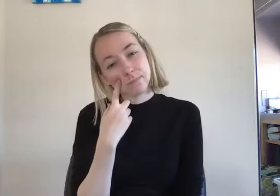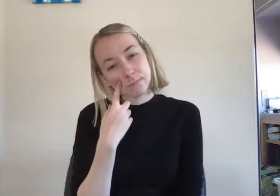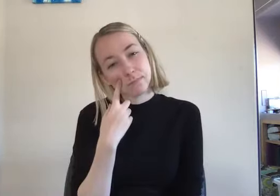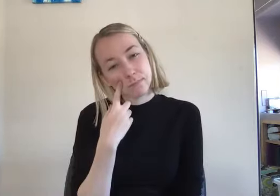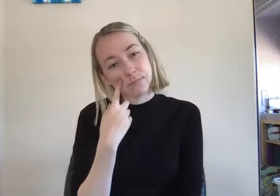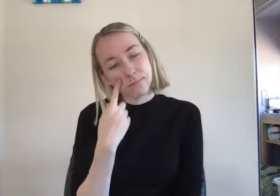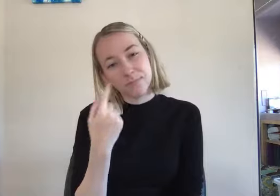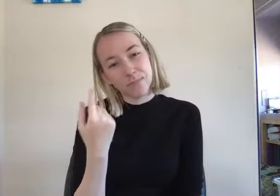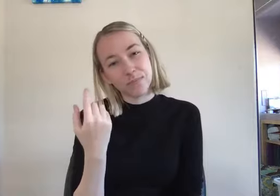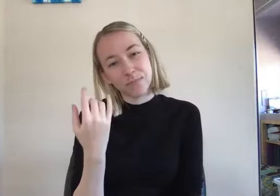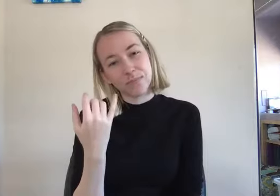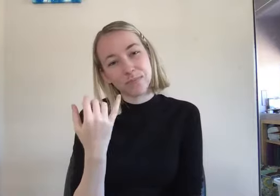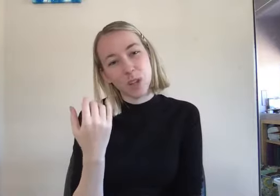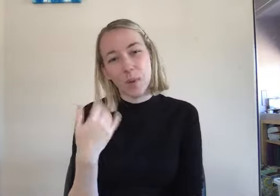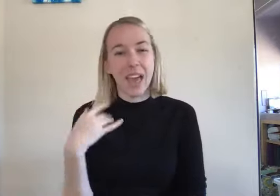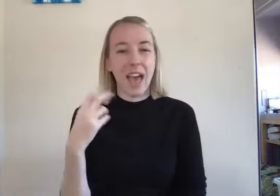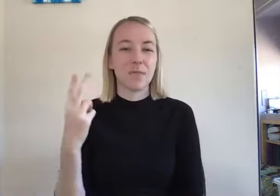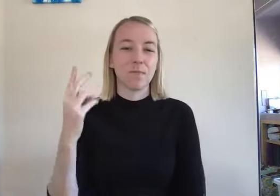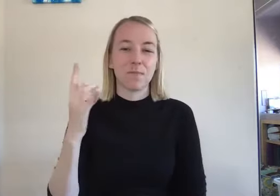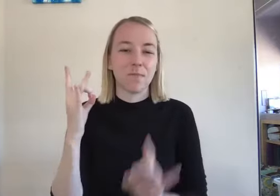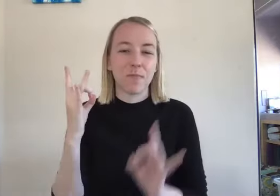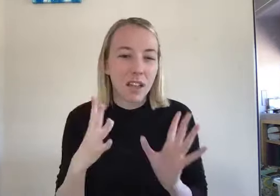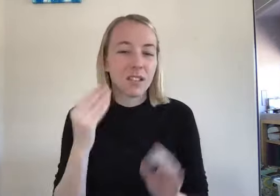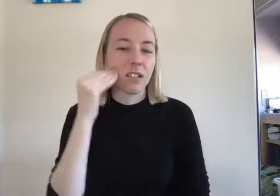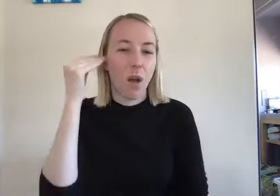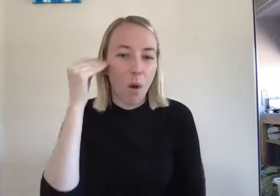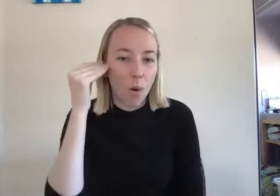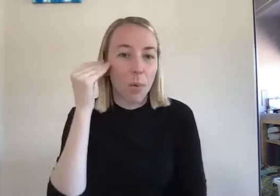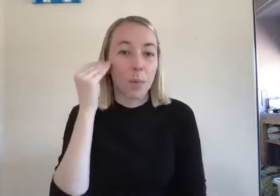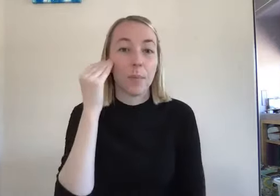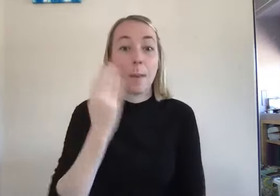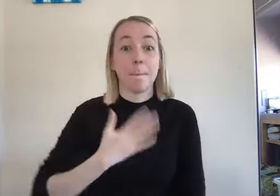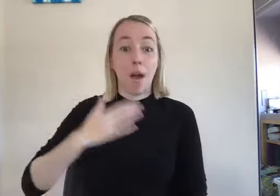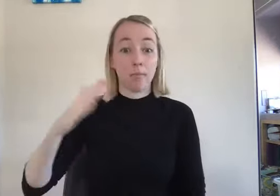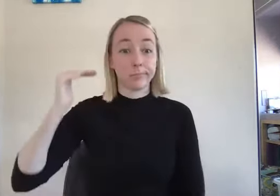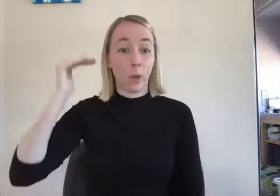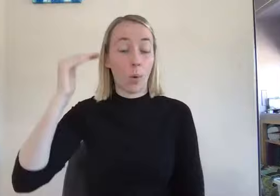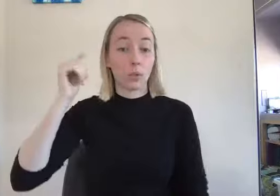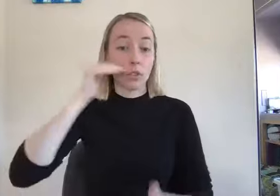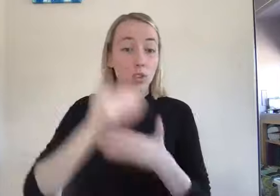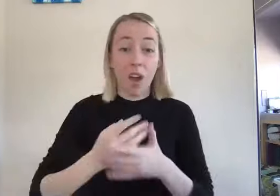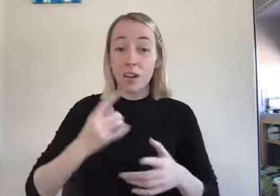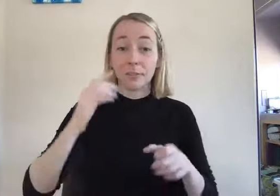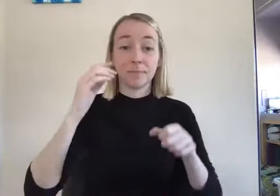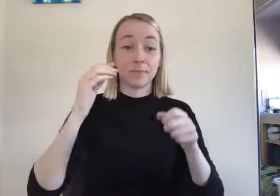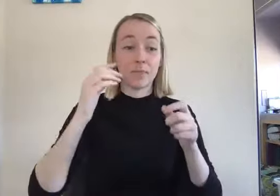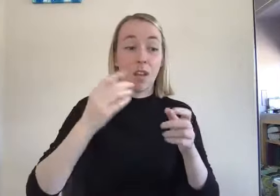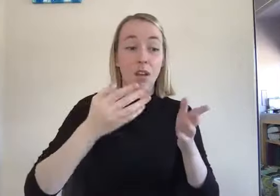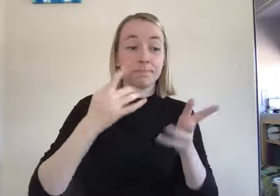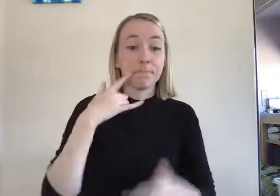God, I'm at that place where we had violence in our home at one point, and my oldest daughter had to call the police